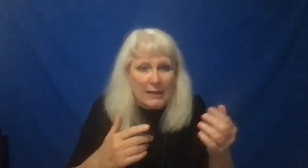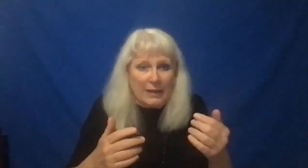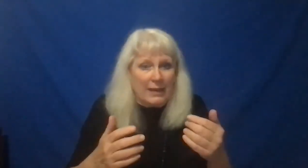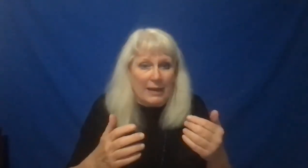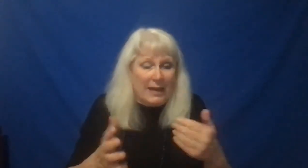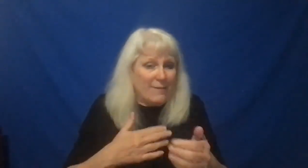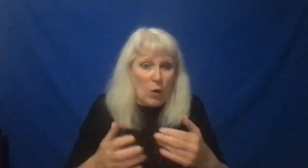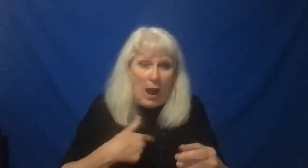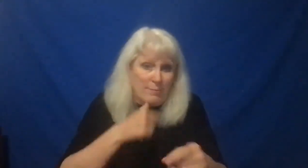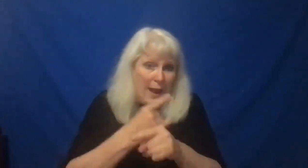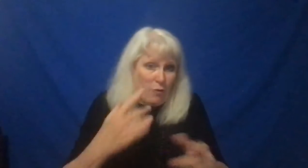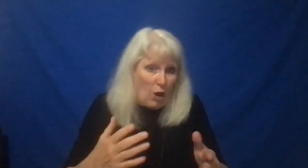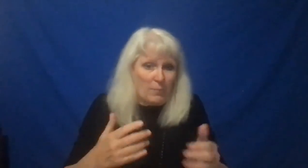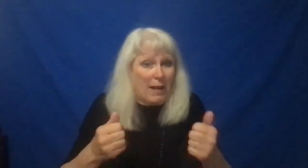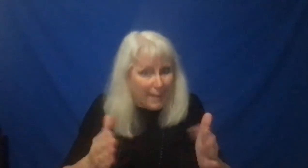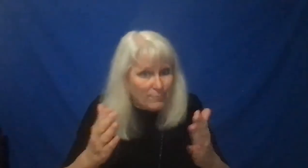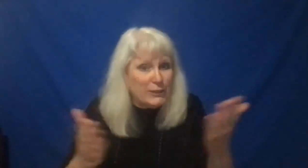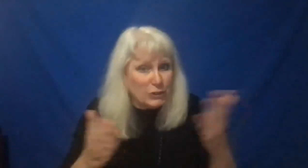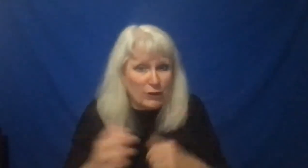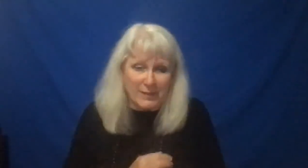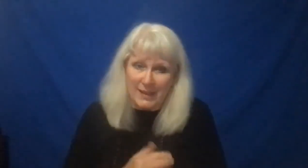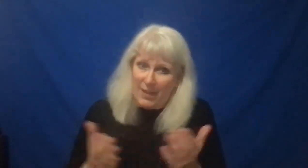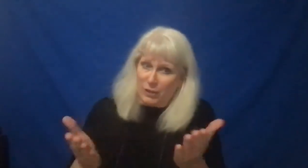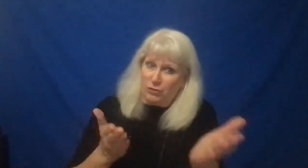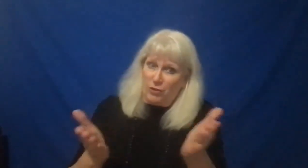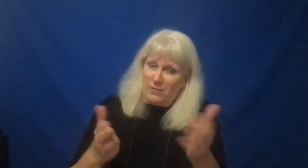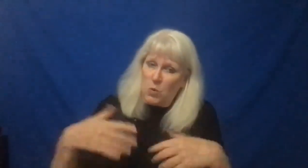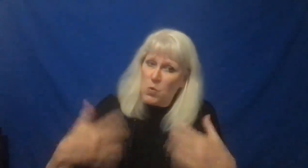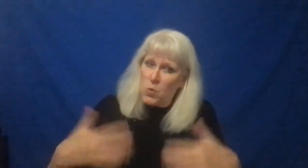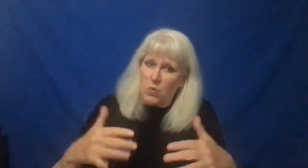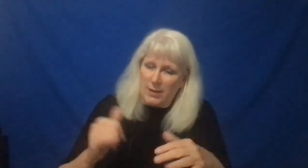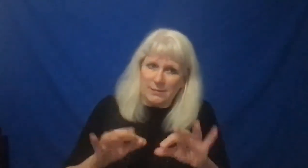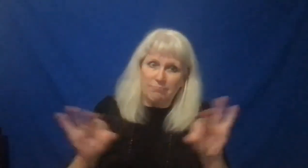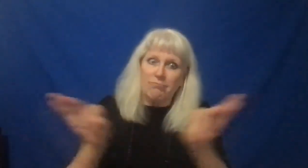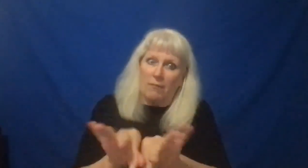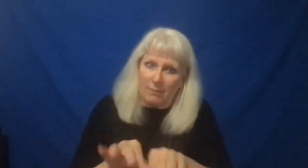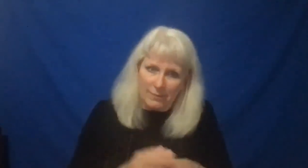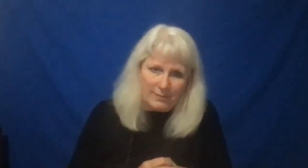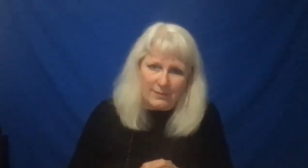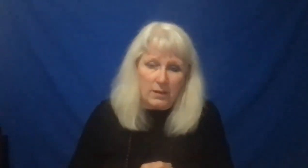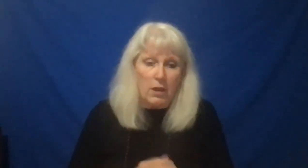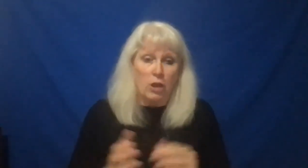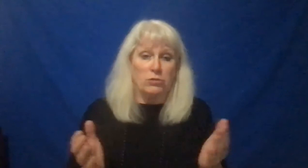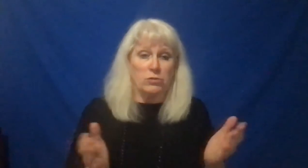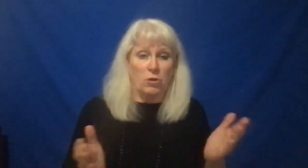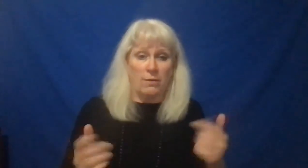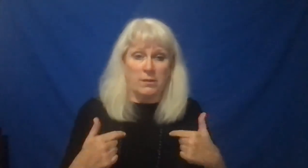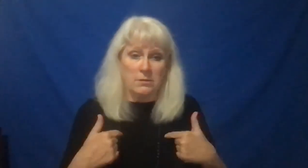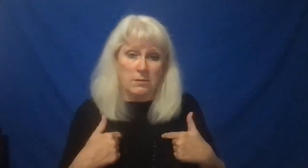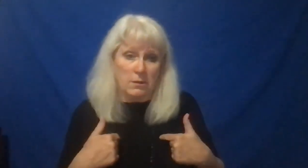The service piece is so important. And it's not about serving in order to have something returned to us. It's about